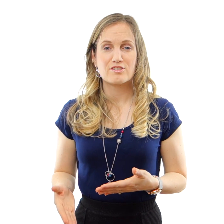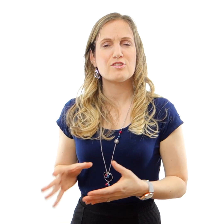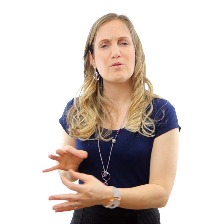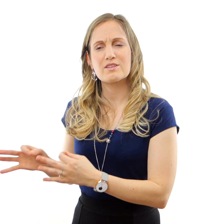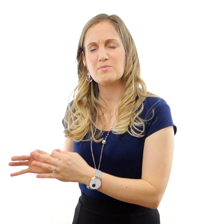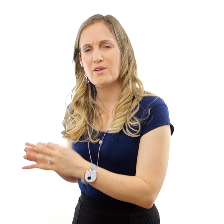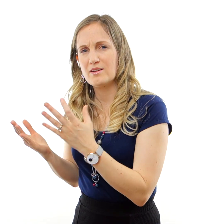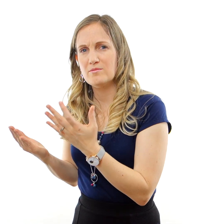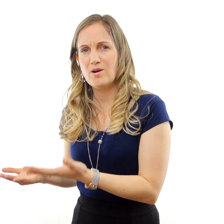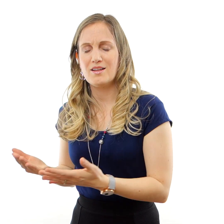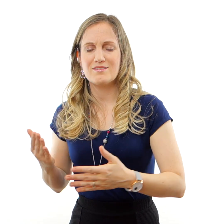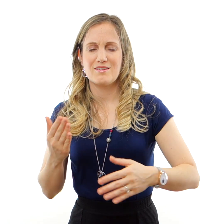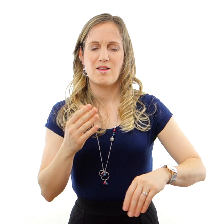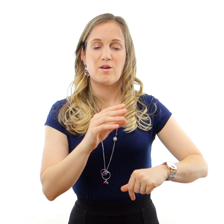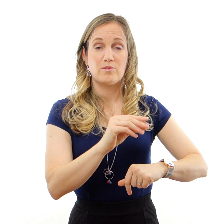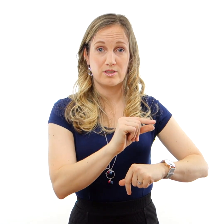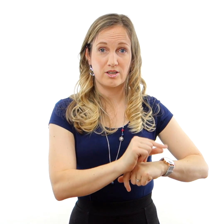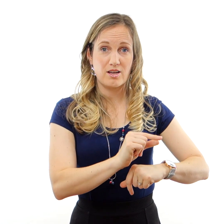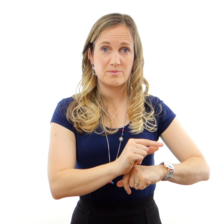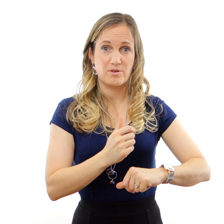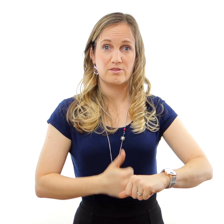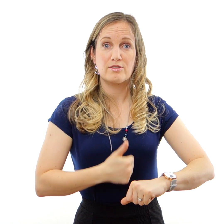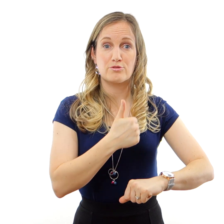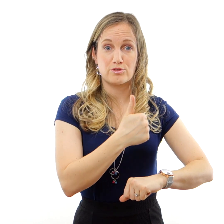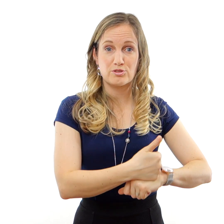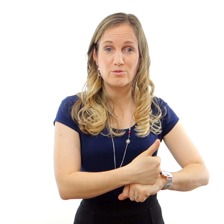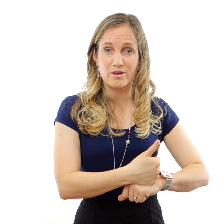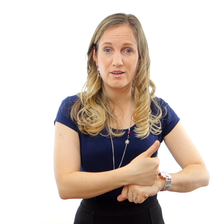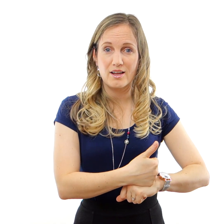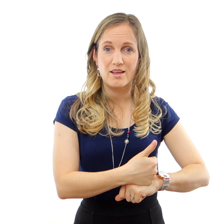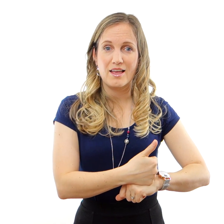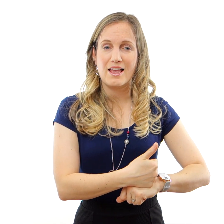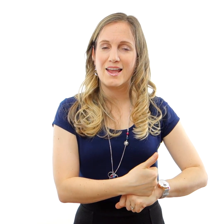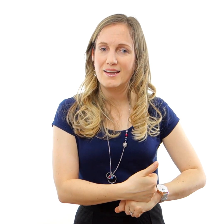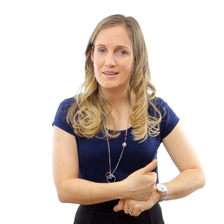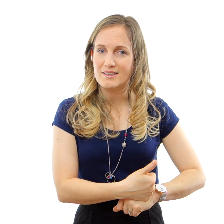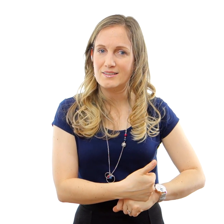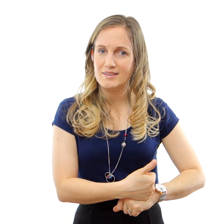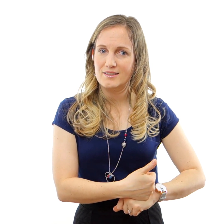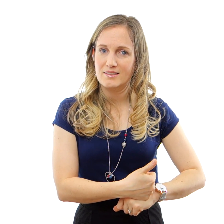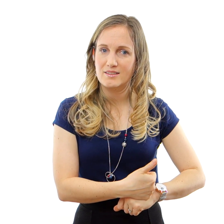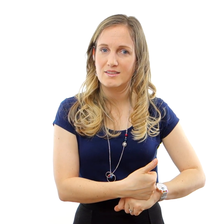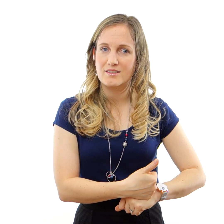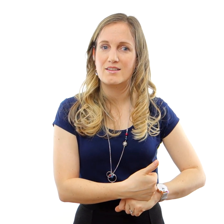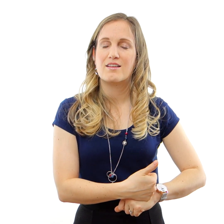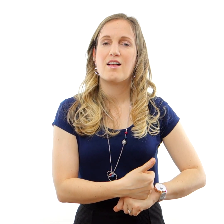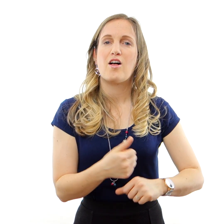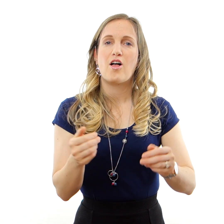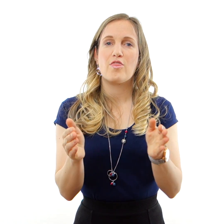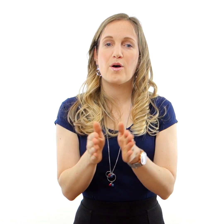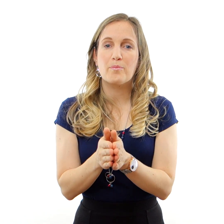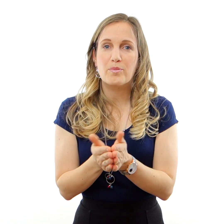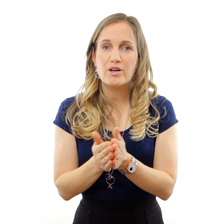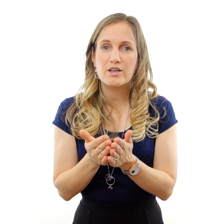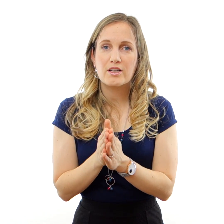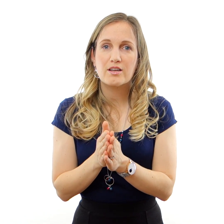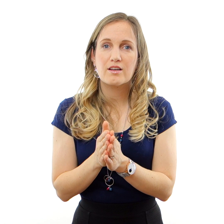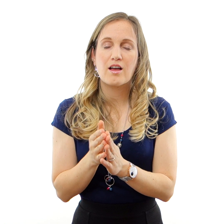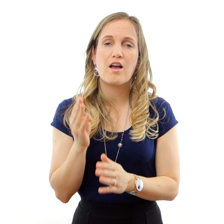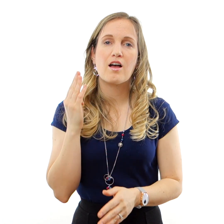So explain what? Well, the gospel is restored and the Book